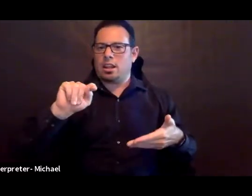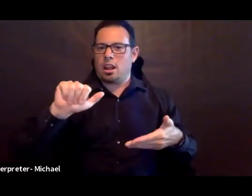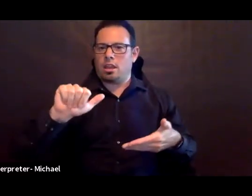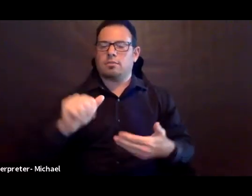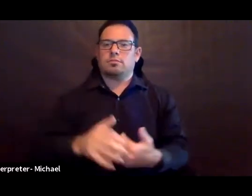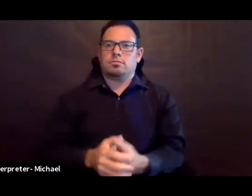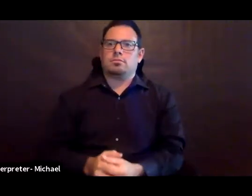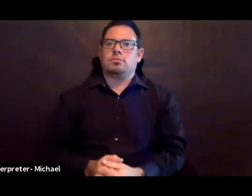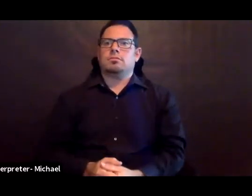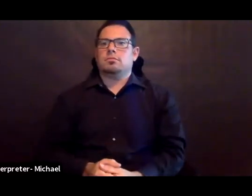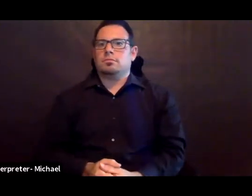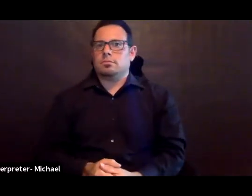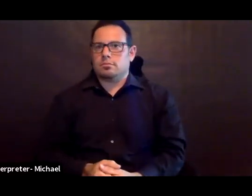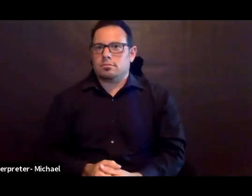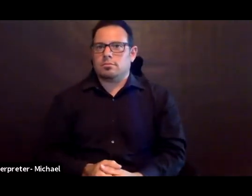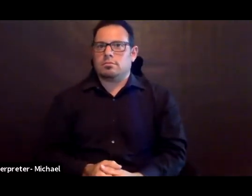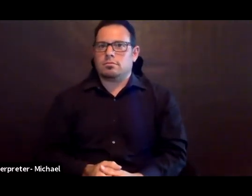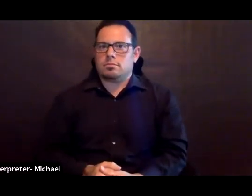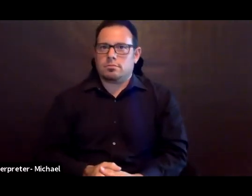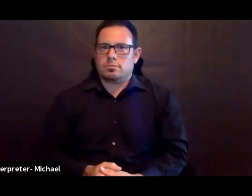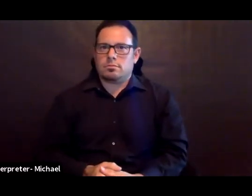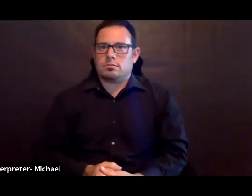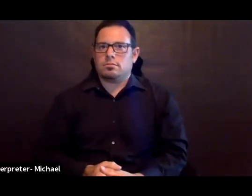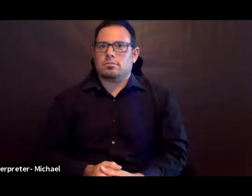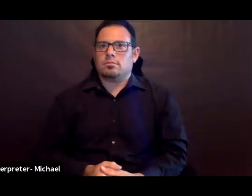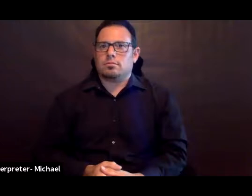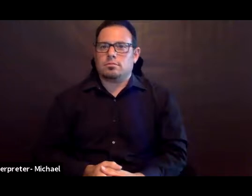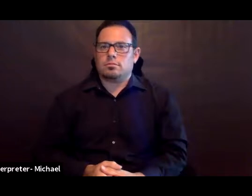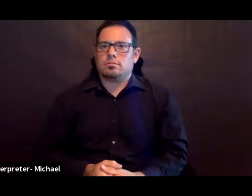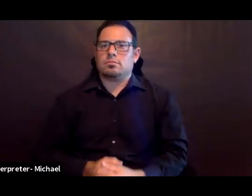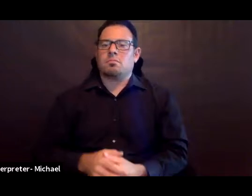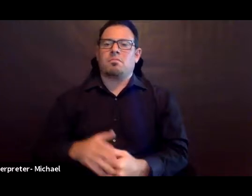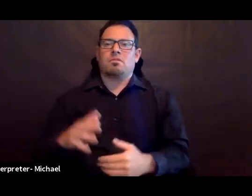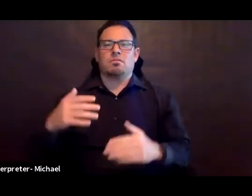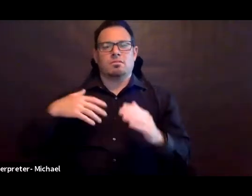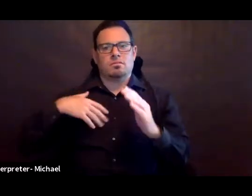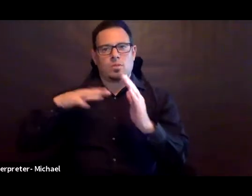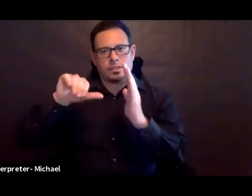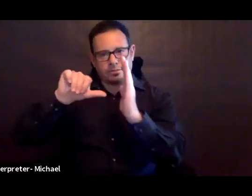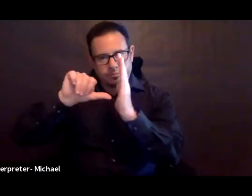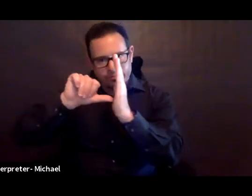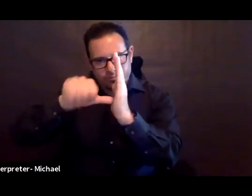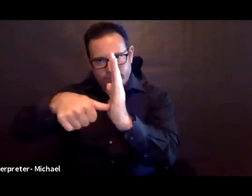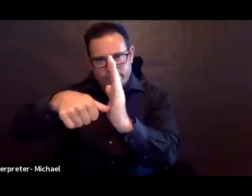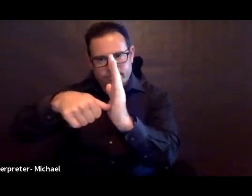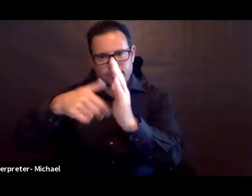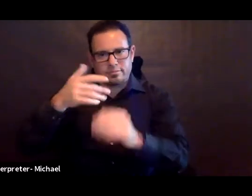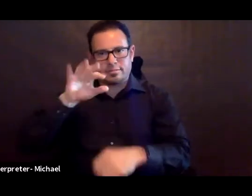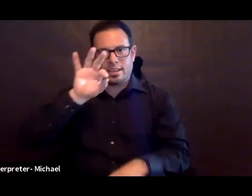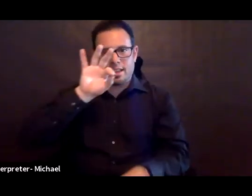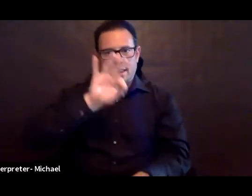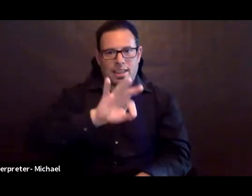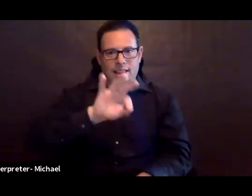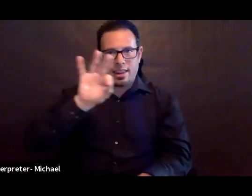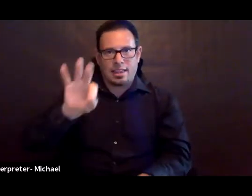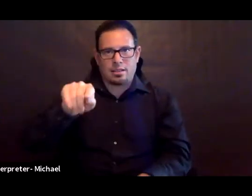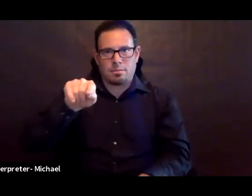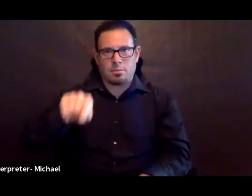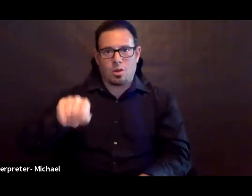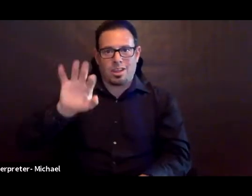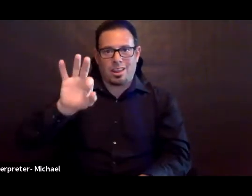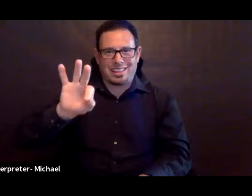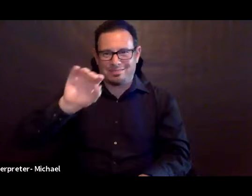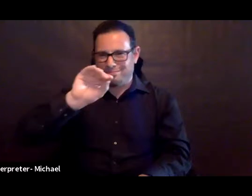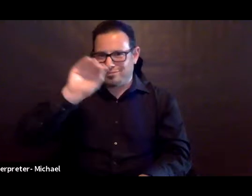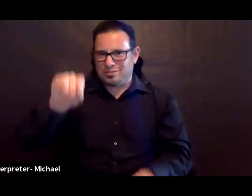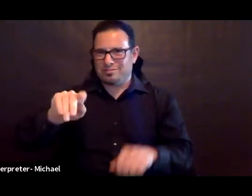COVID, which I think is really, really significant. So the fact that we're seeing breakthrough cases, yes, we're absolutely monitoring